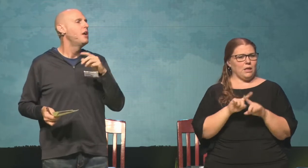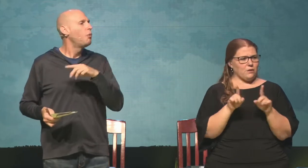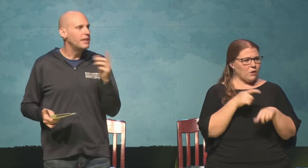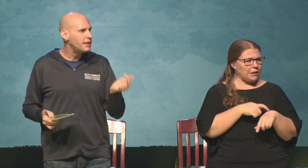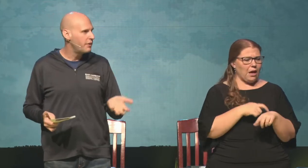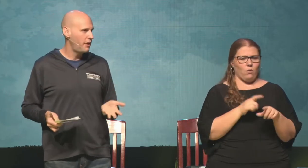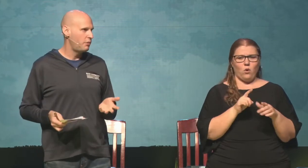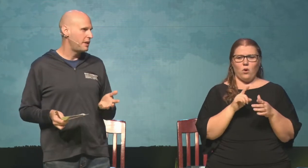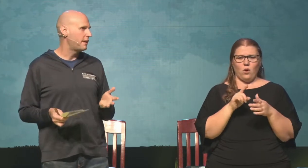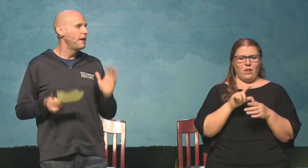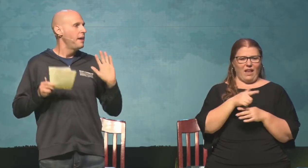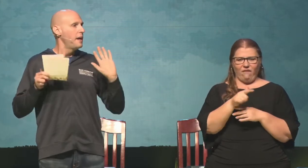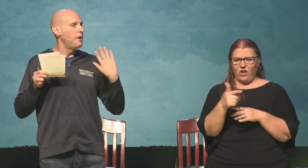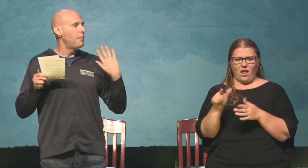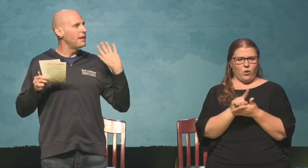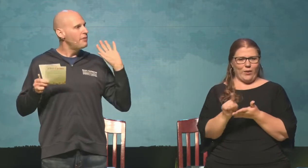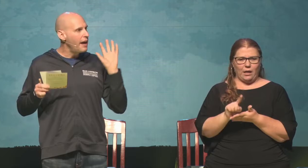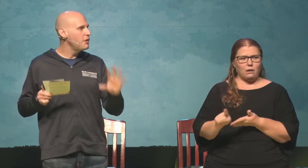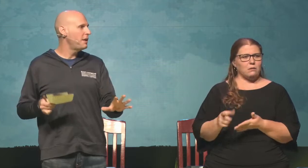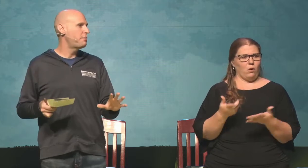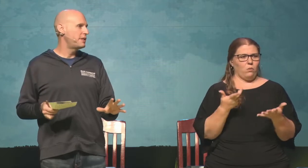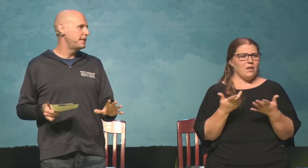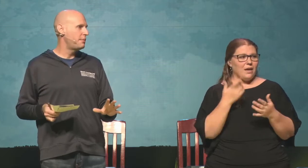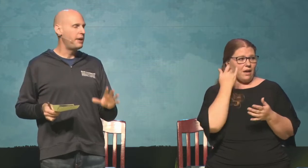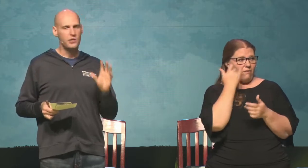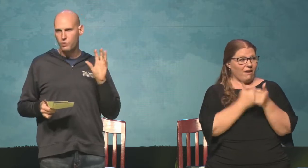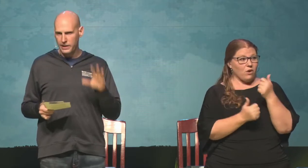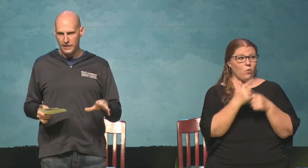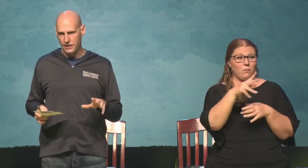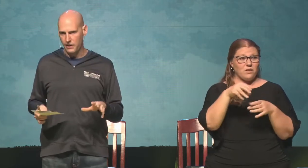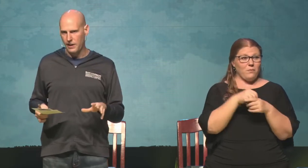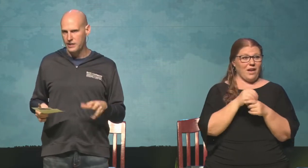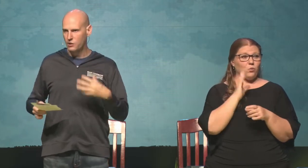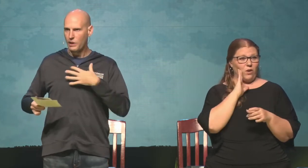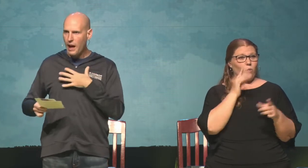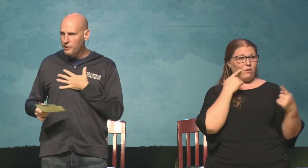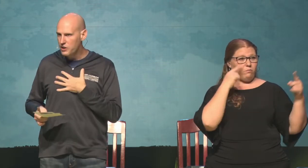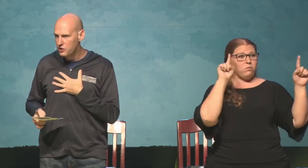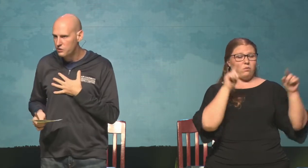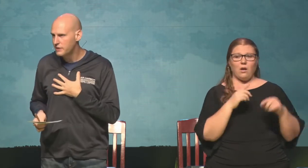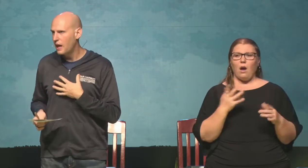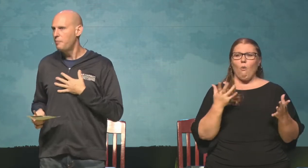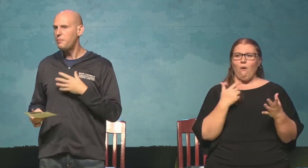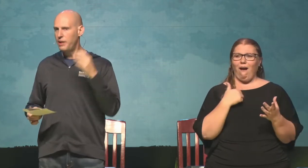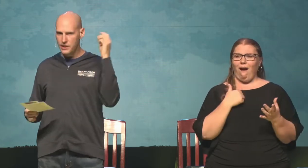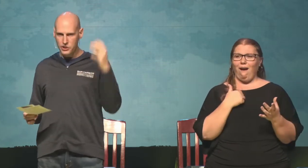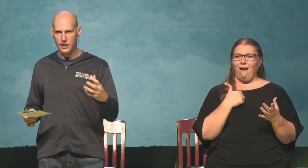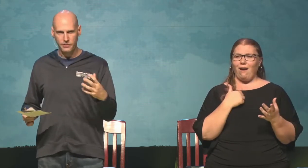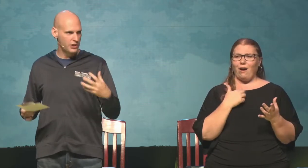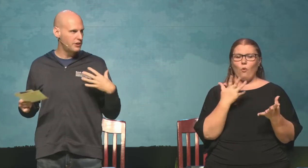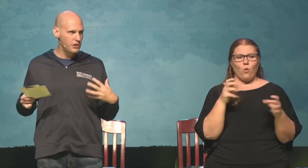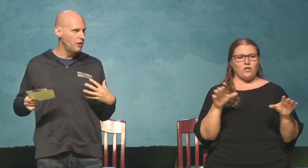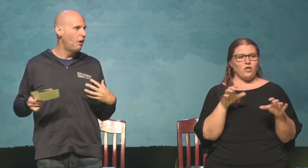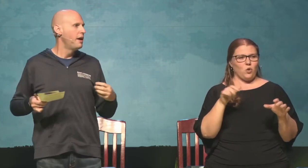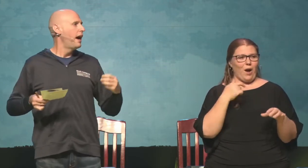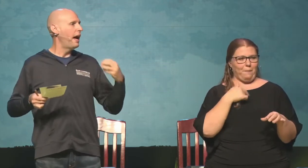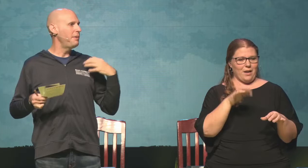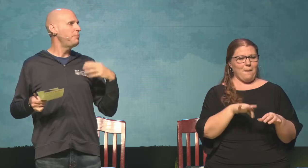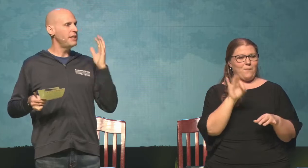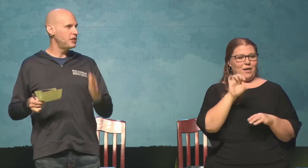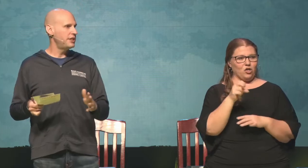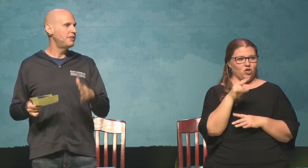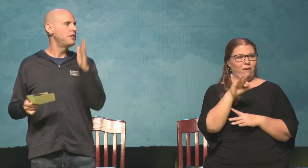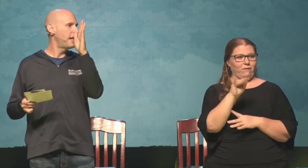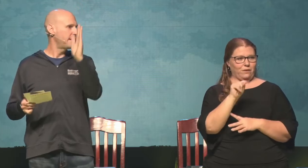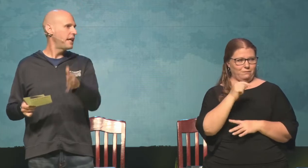it once every other week. But if everybody participates, we'll get there. And so what I'm going to do is I'm going to pick a shift, just so you know. I'm going to